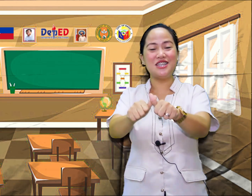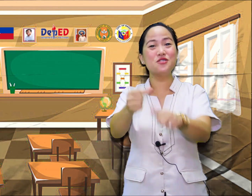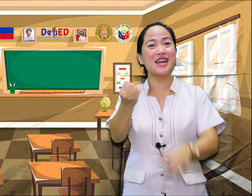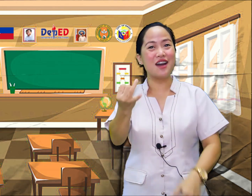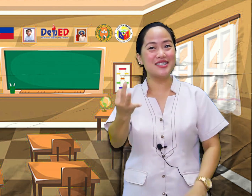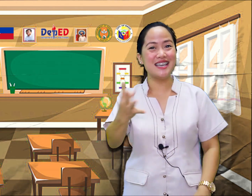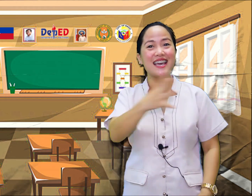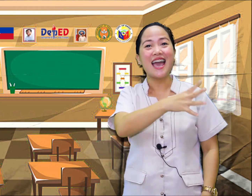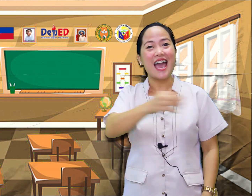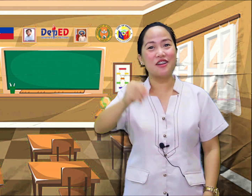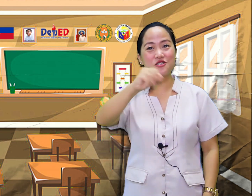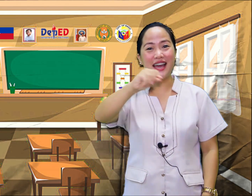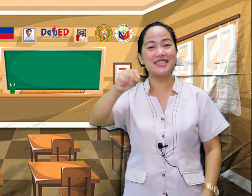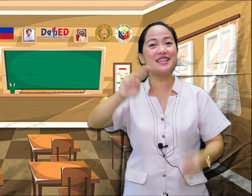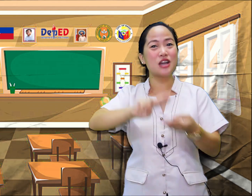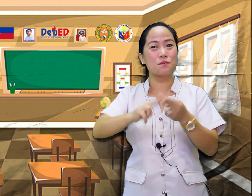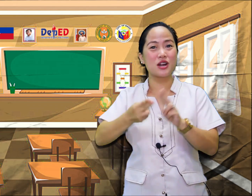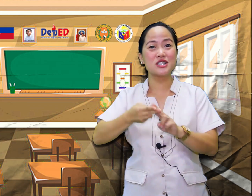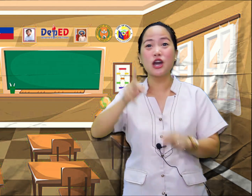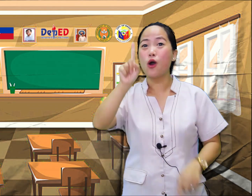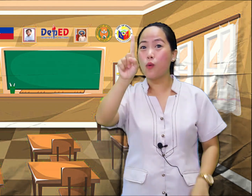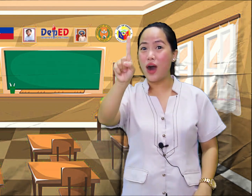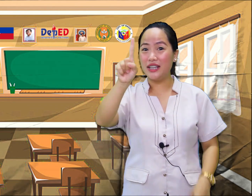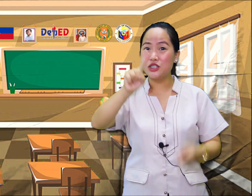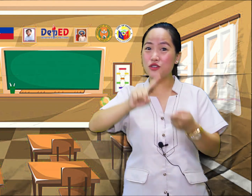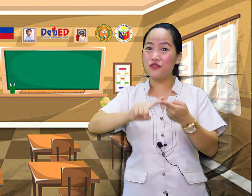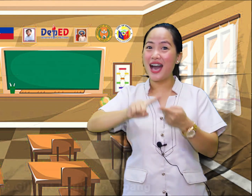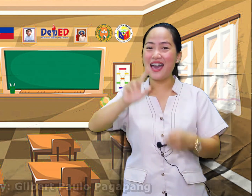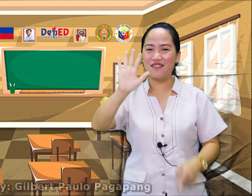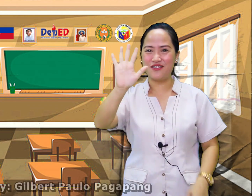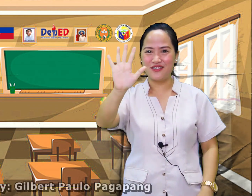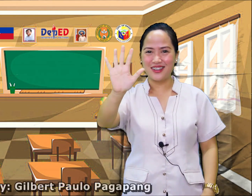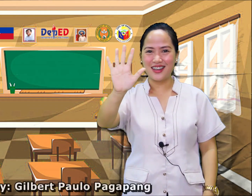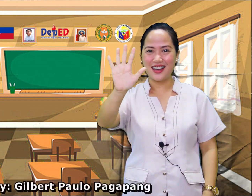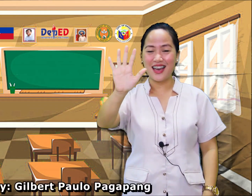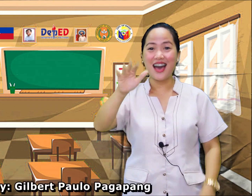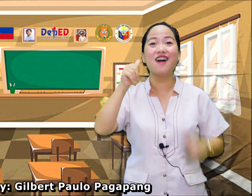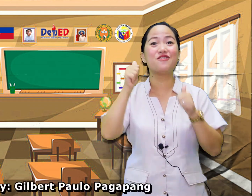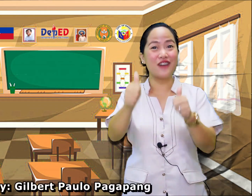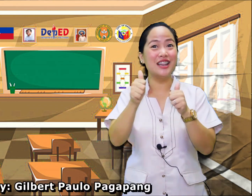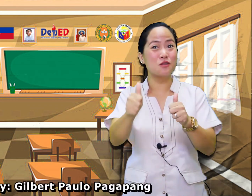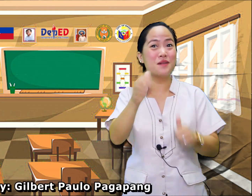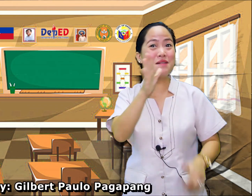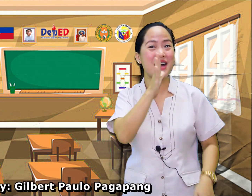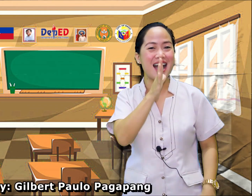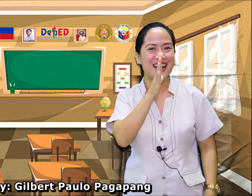Continue counting and writing numbers 1 to 5. Follow Mama!